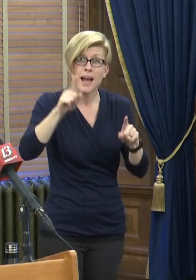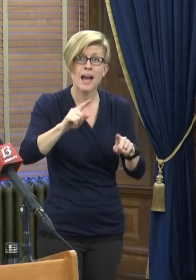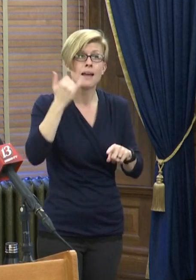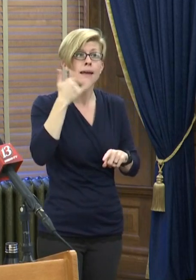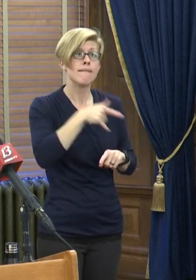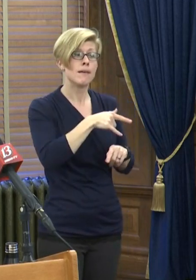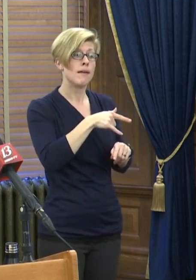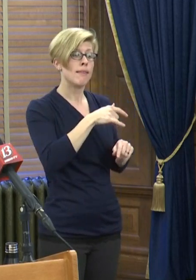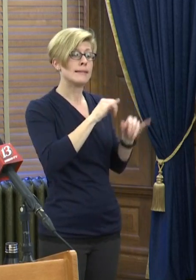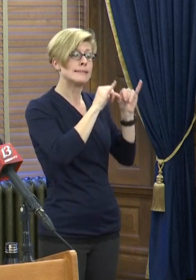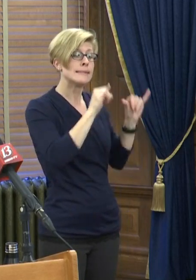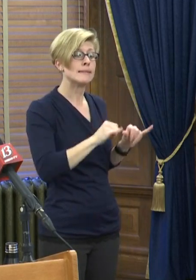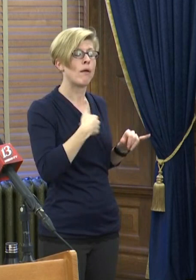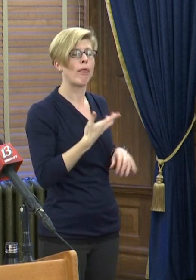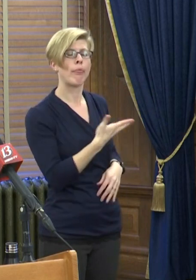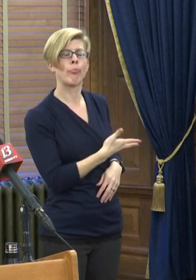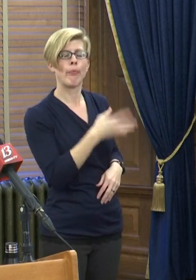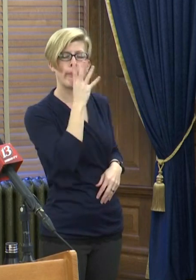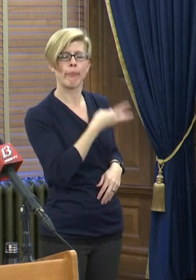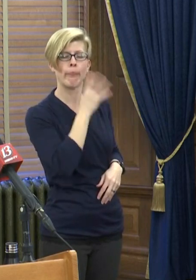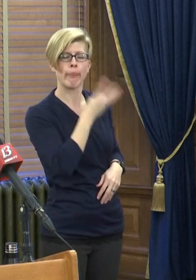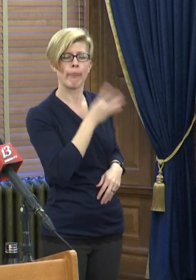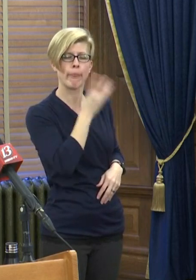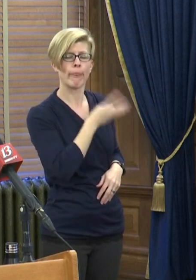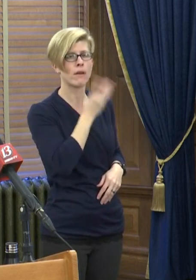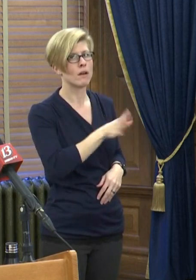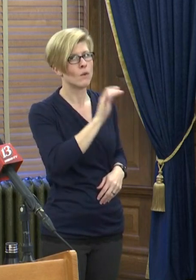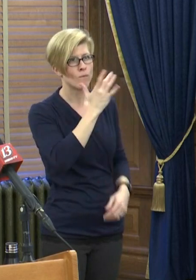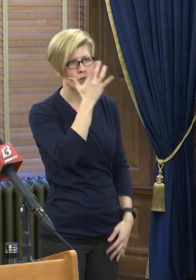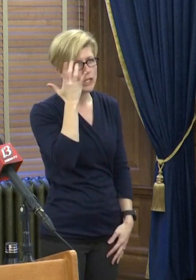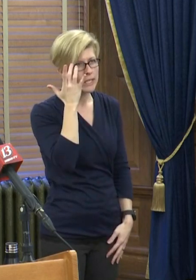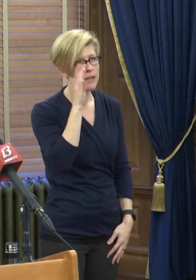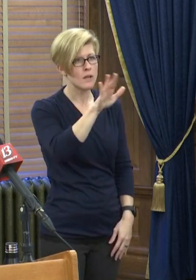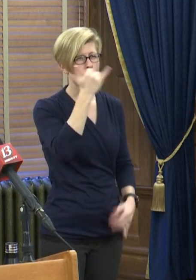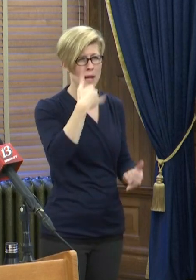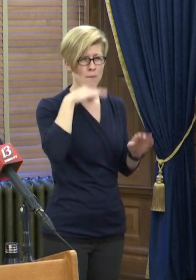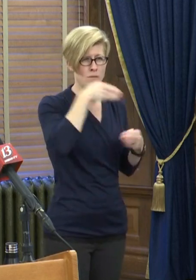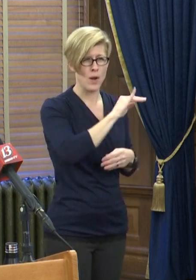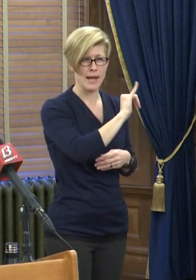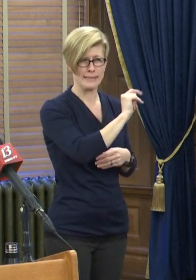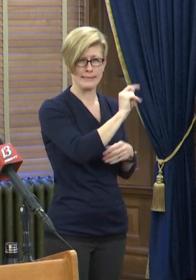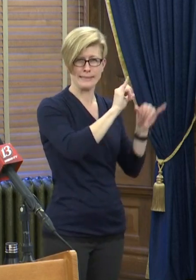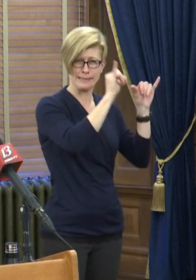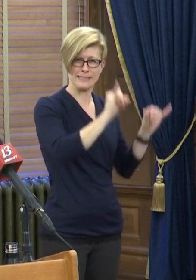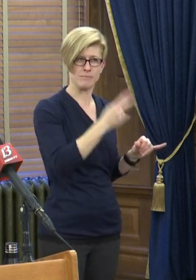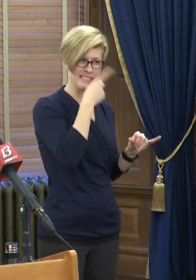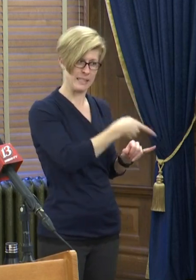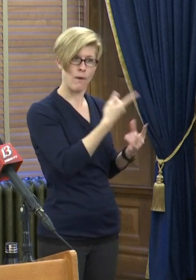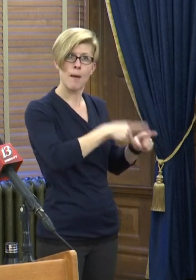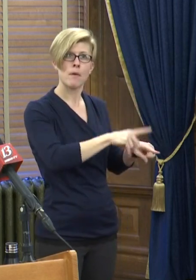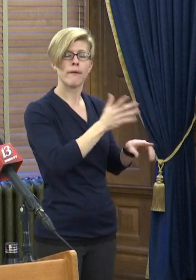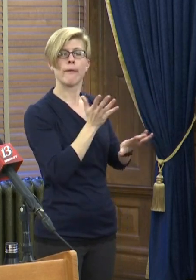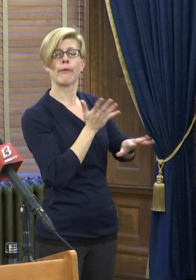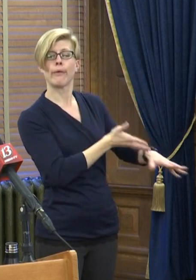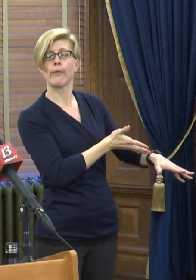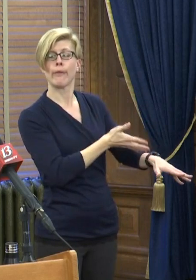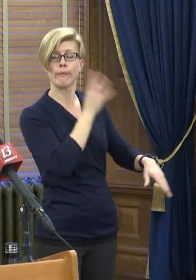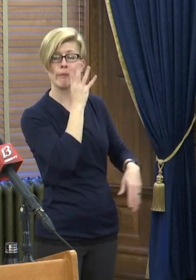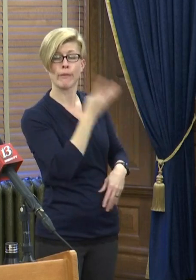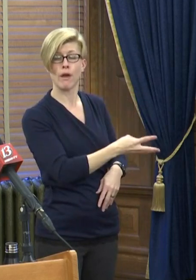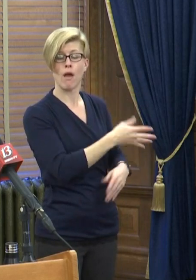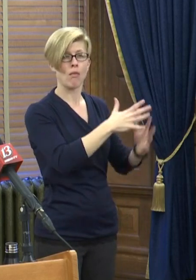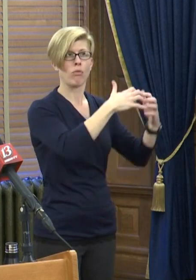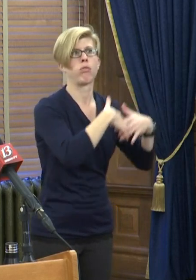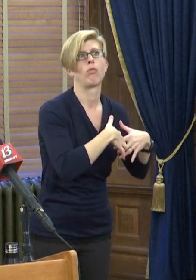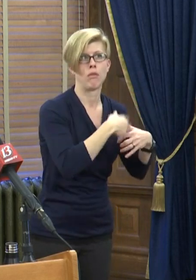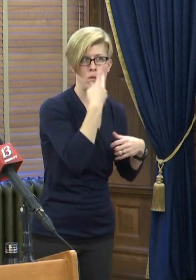our infrastructure. Today we're talking about IT systems, but there are plenty of tangible examples of what happens